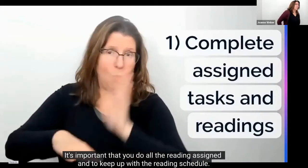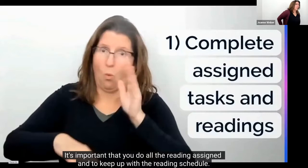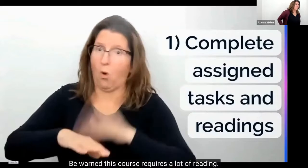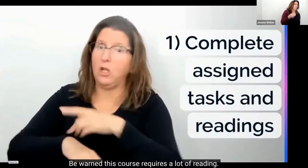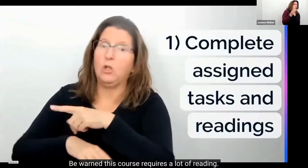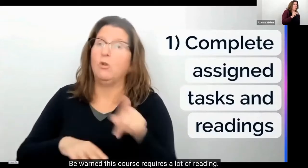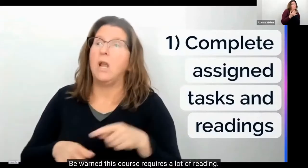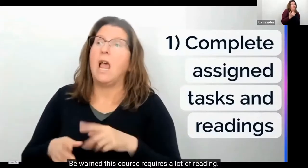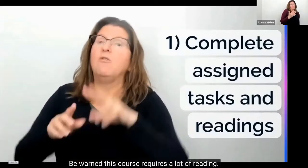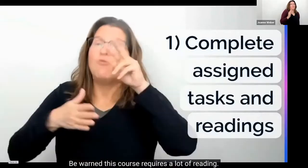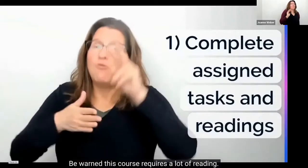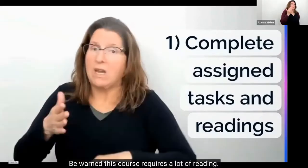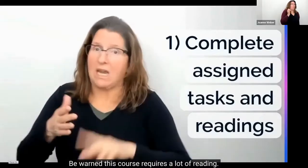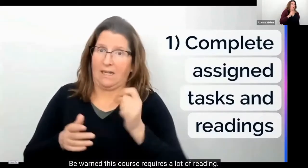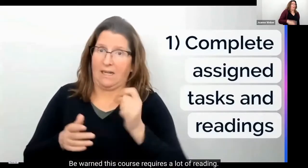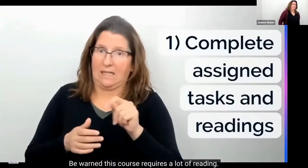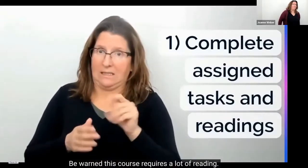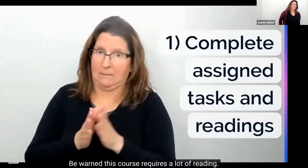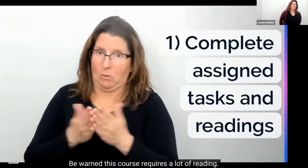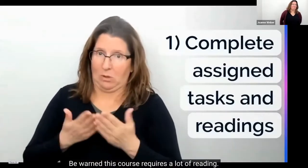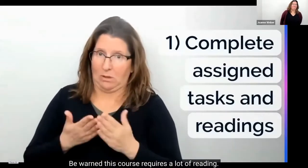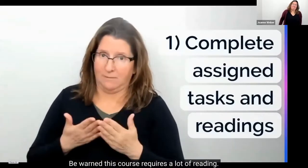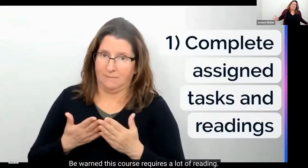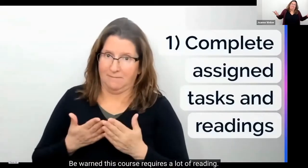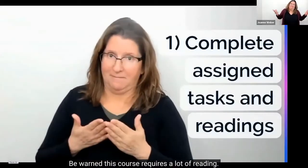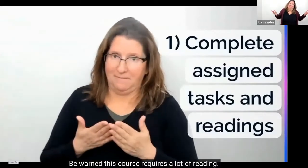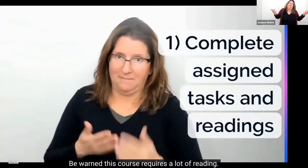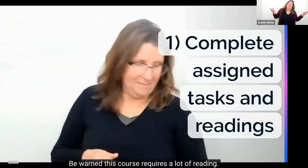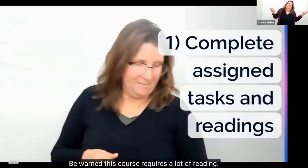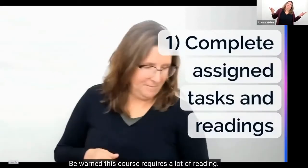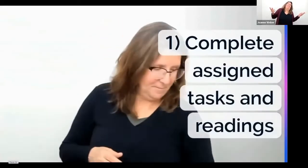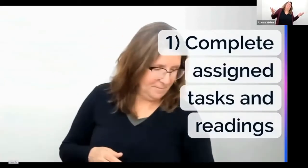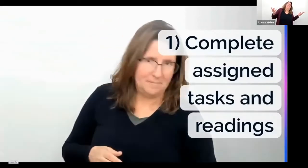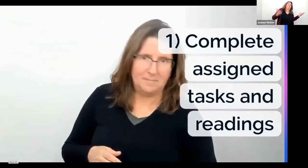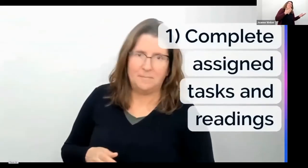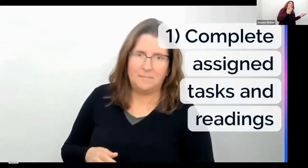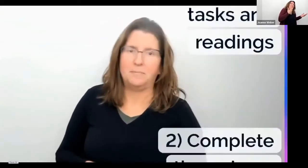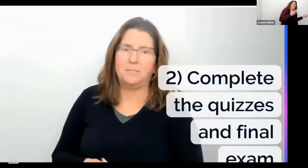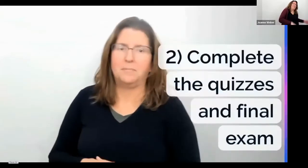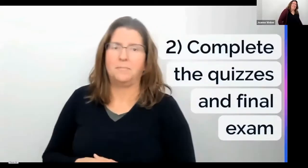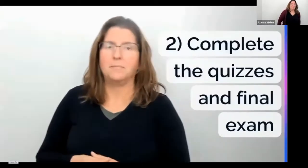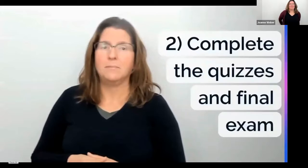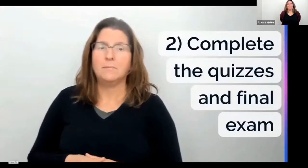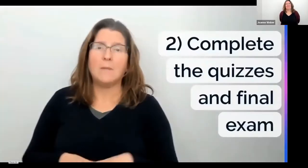keep up with the reading schedule. Be warned, this course requires a lot of reading.